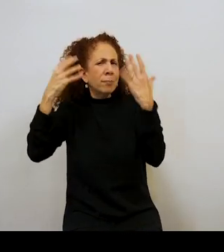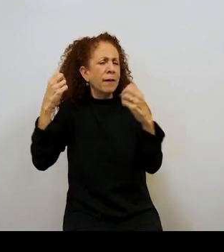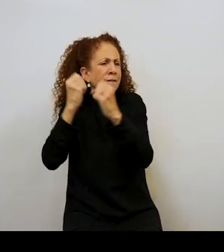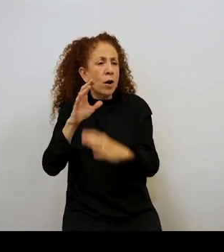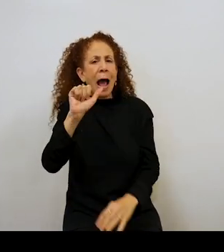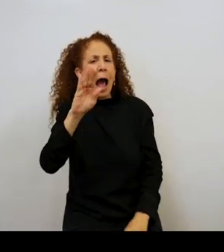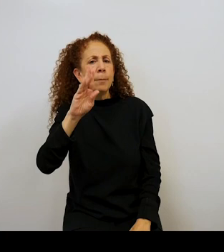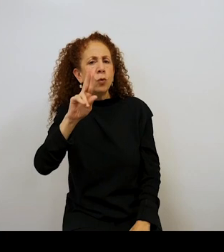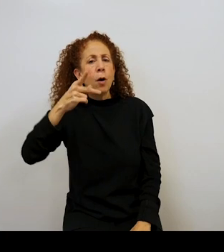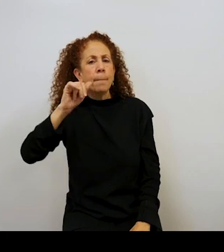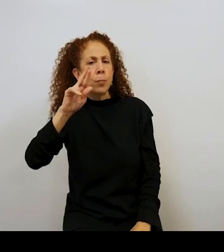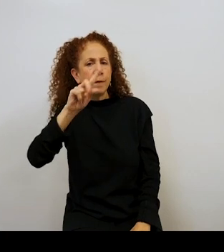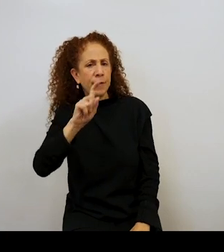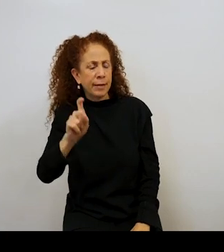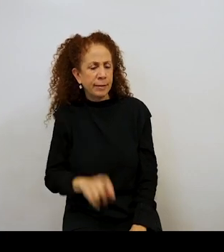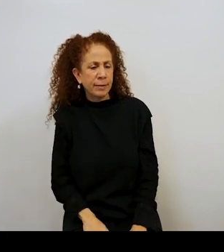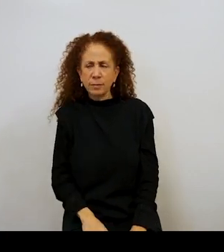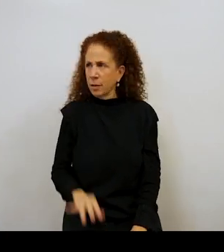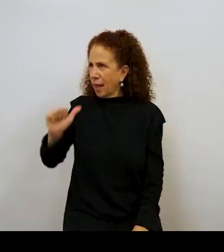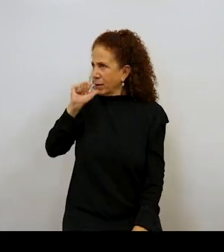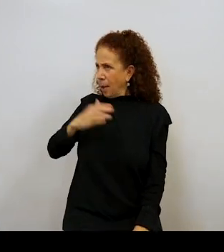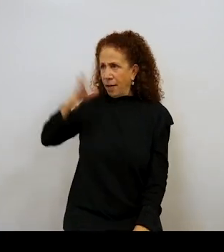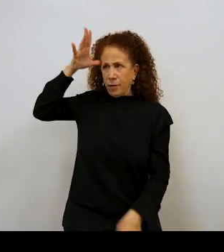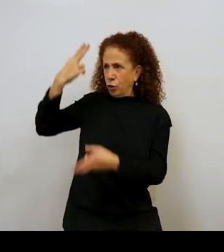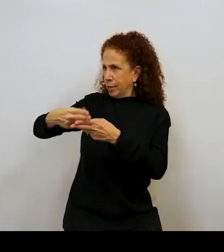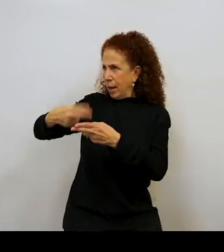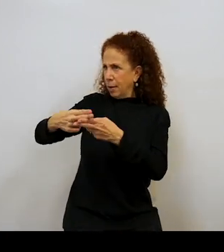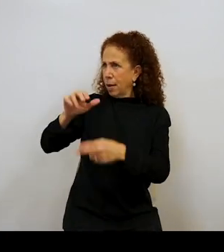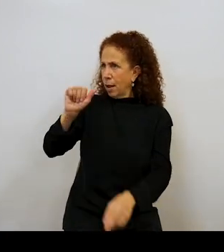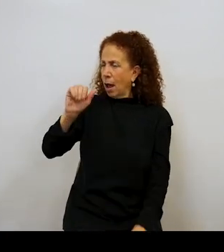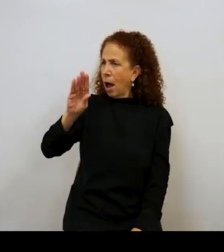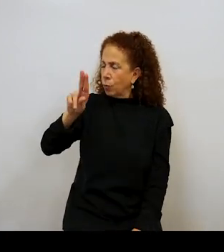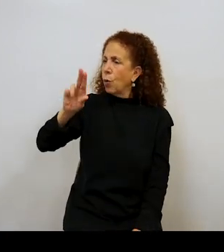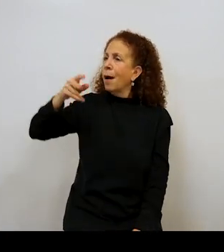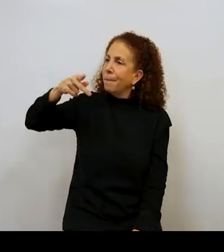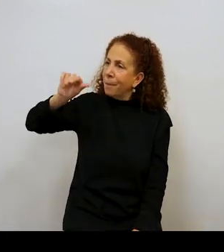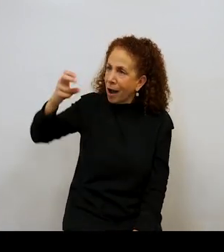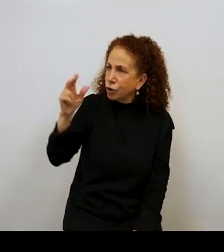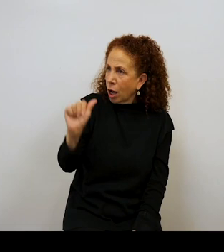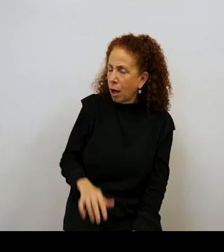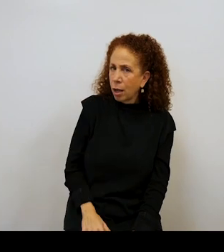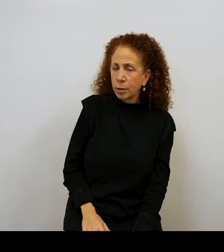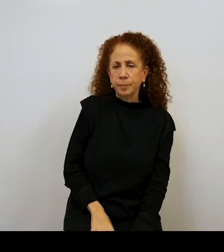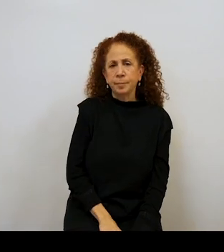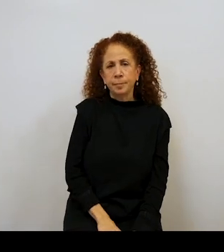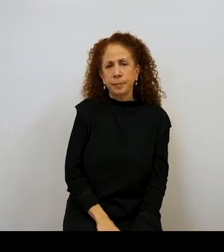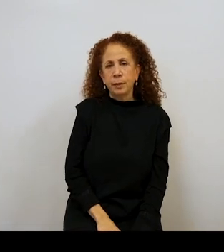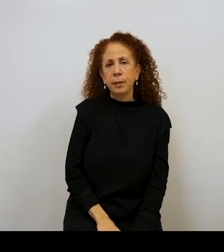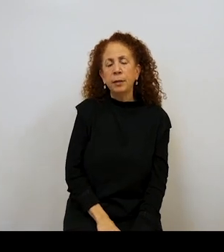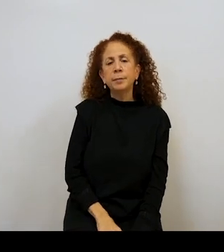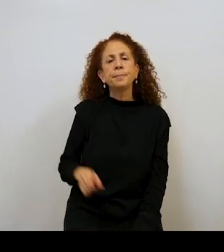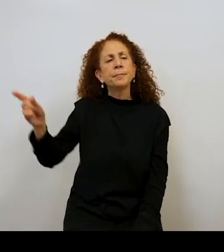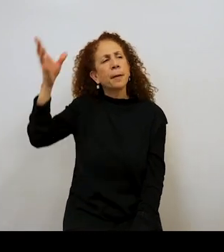Abu Pervez." "That wasn't my father's name. It was Adil Pasha. It was his..." The man